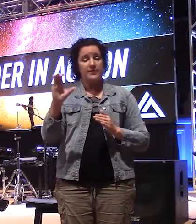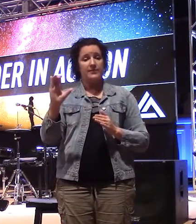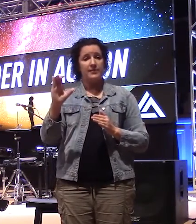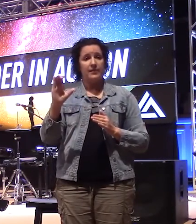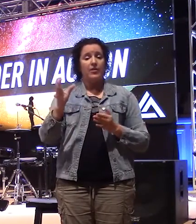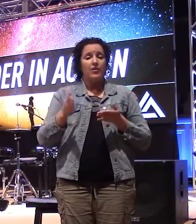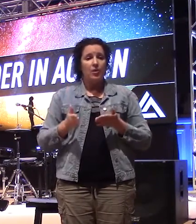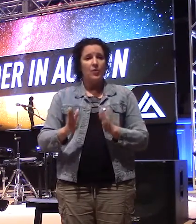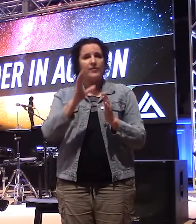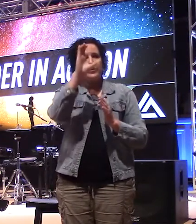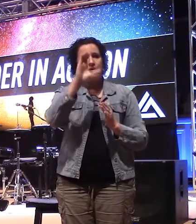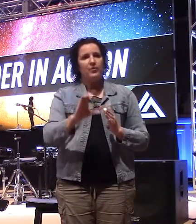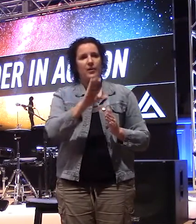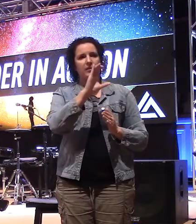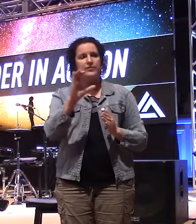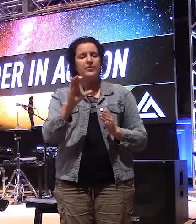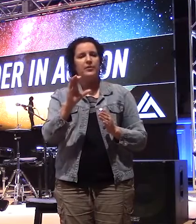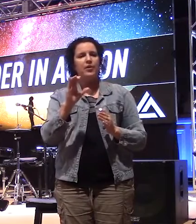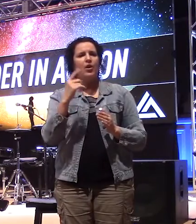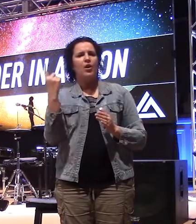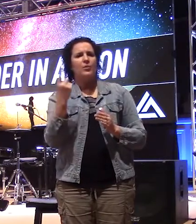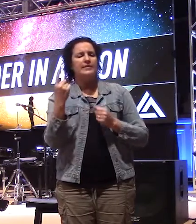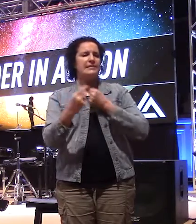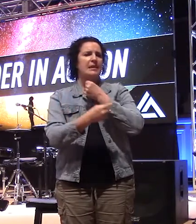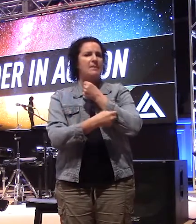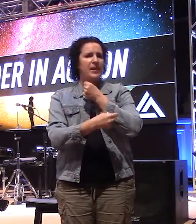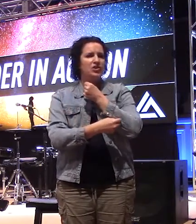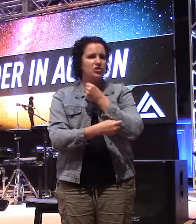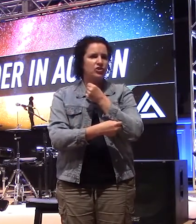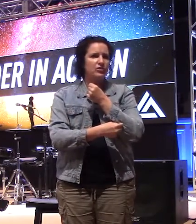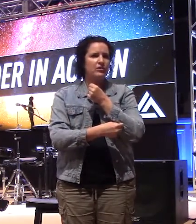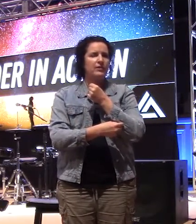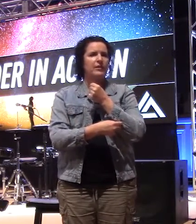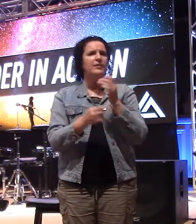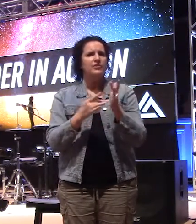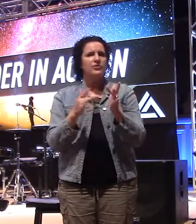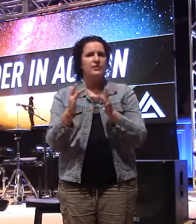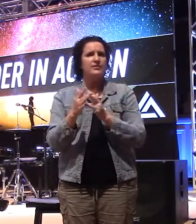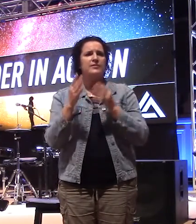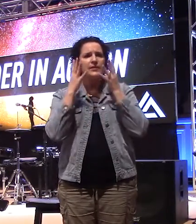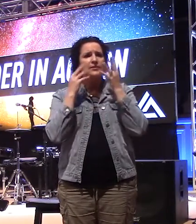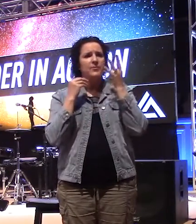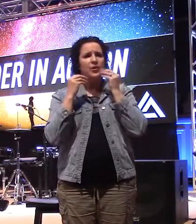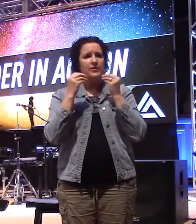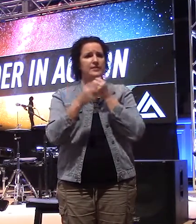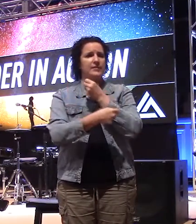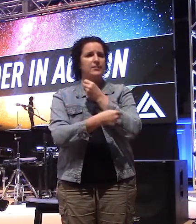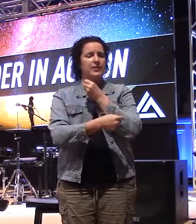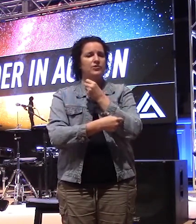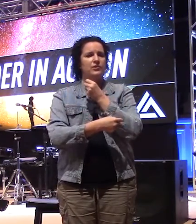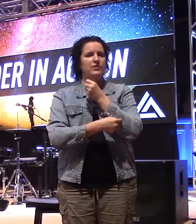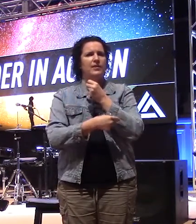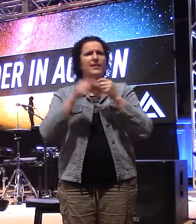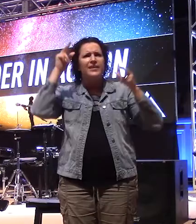of the cross are always of temptation. Jesus went through temptation. Satan said, you can have your glory